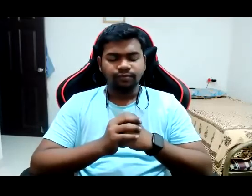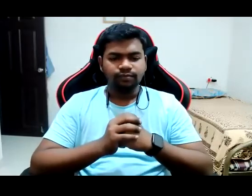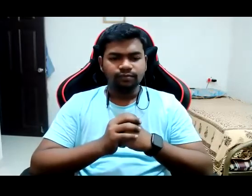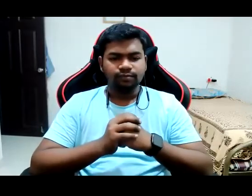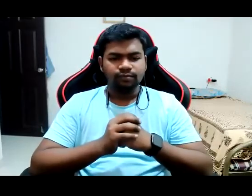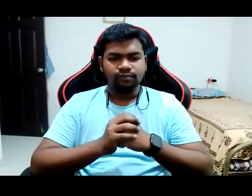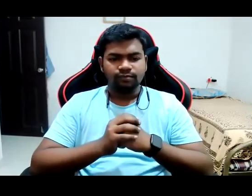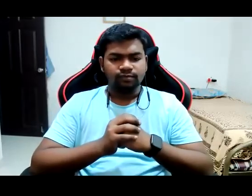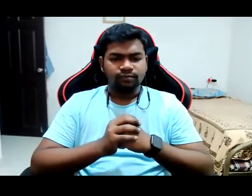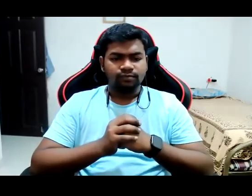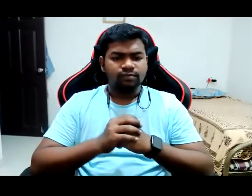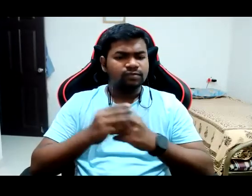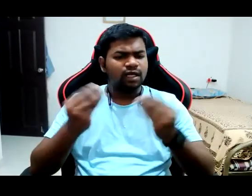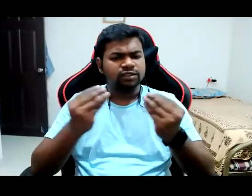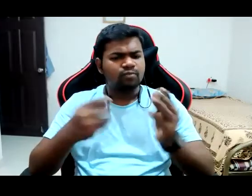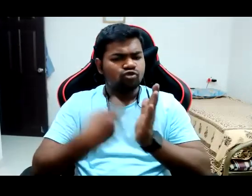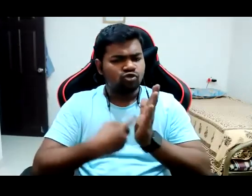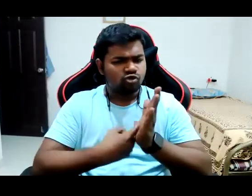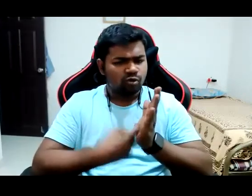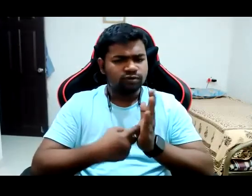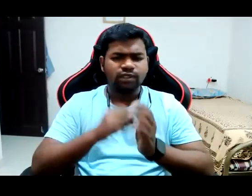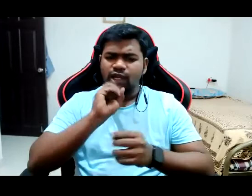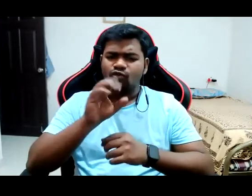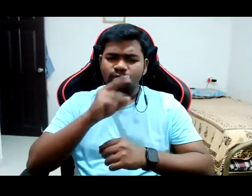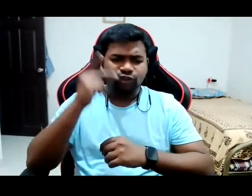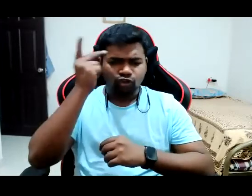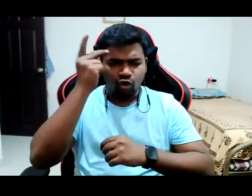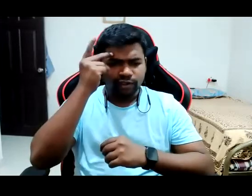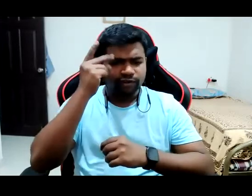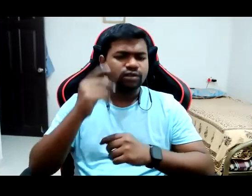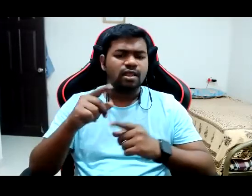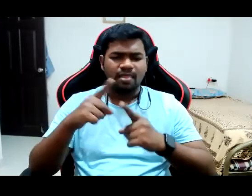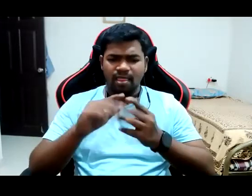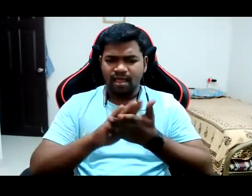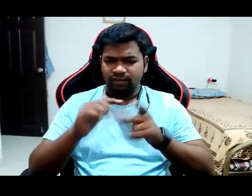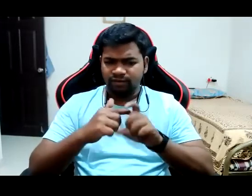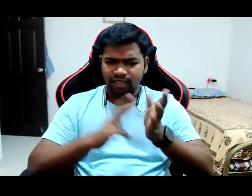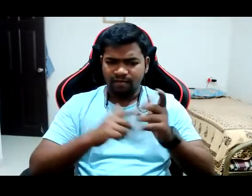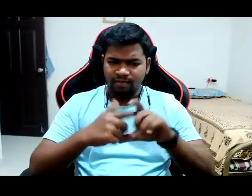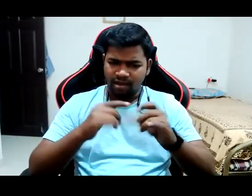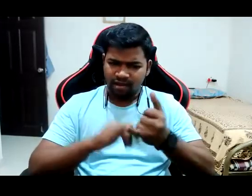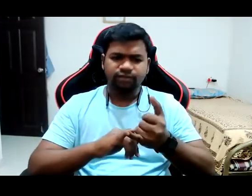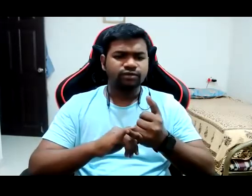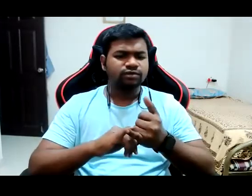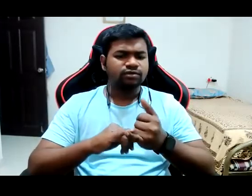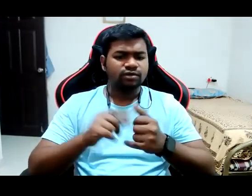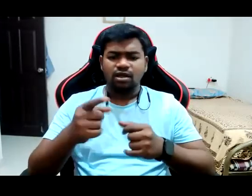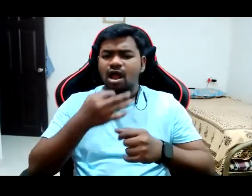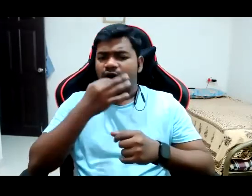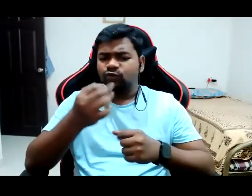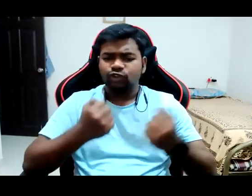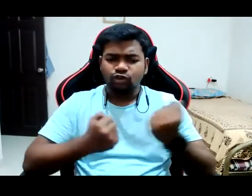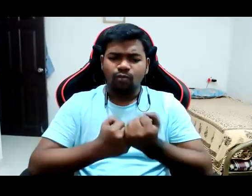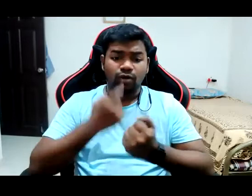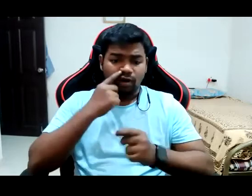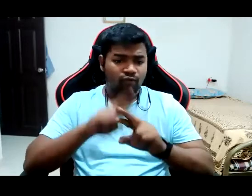So again, some rules, team formation, no limits, themes. I've already talked about the 3 themes. You can ask for support if you need it. So